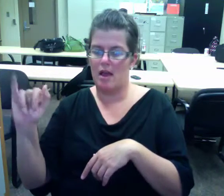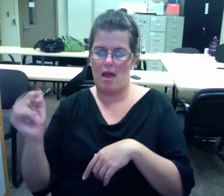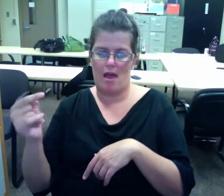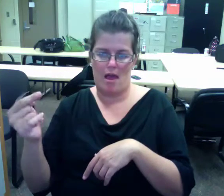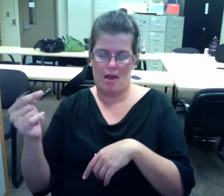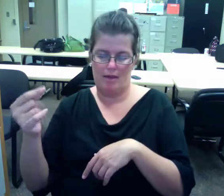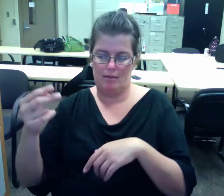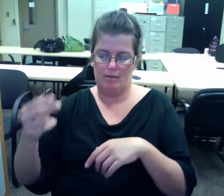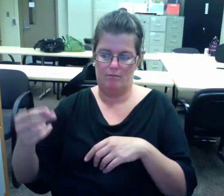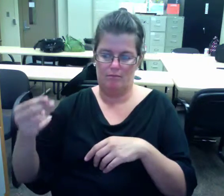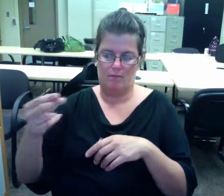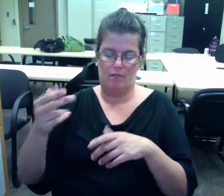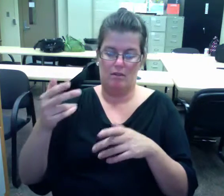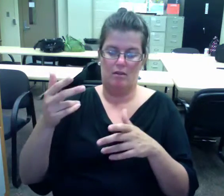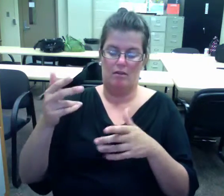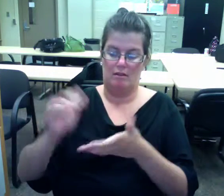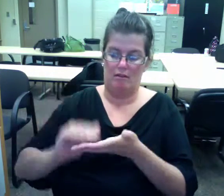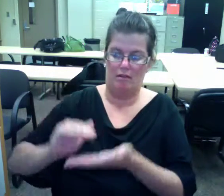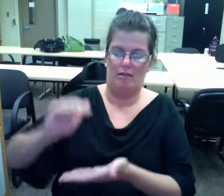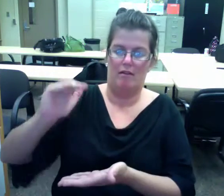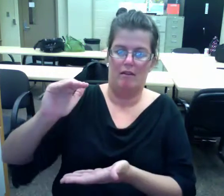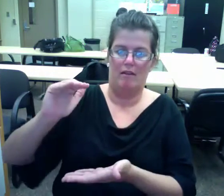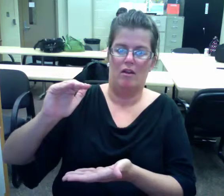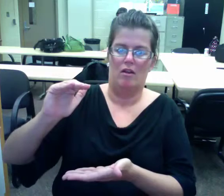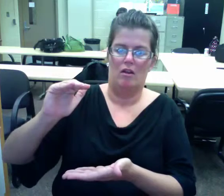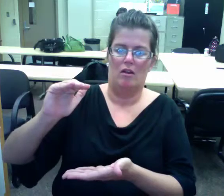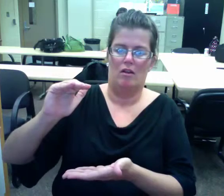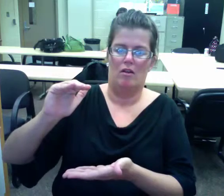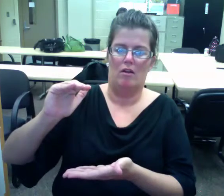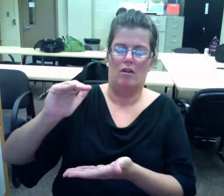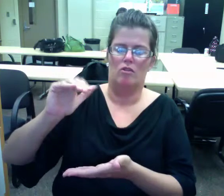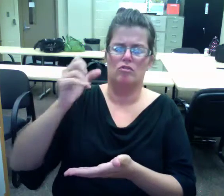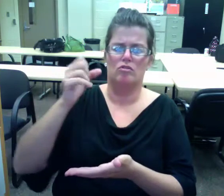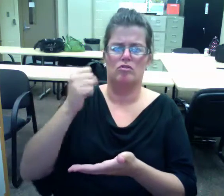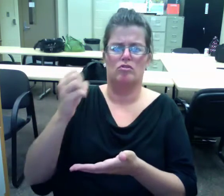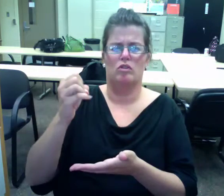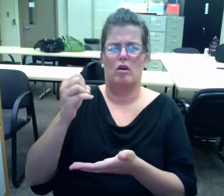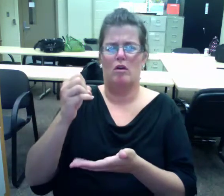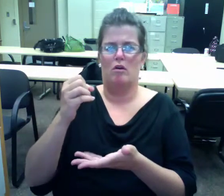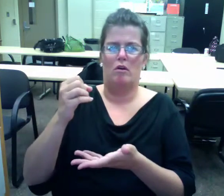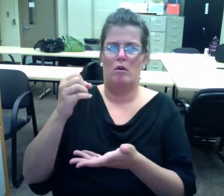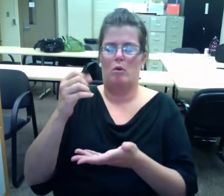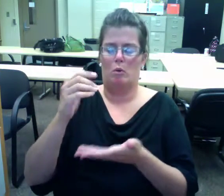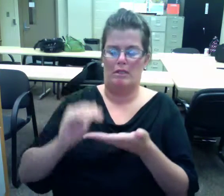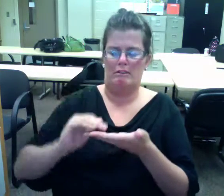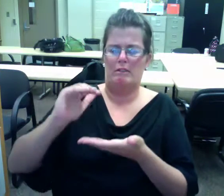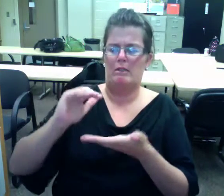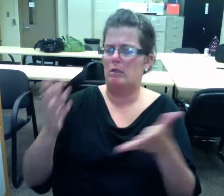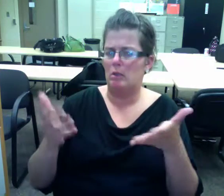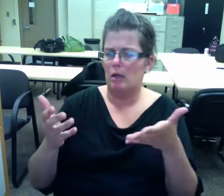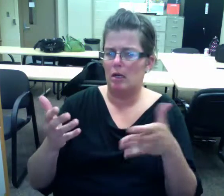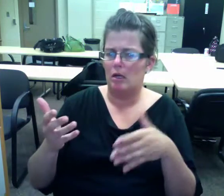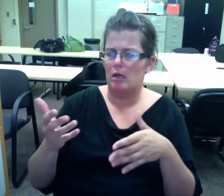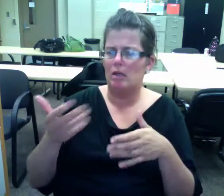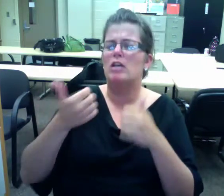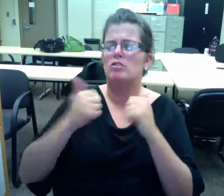Let's make the cement floor 3 inches thick. Now, what do we do when we